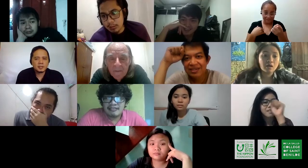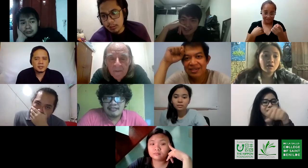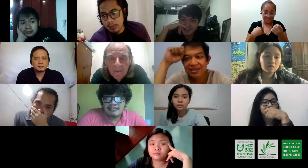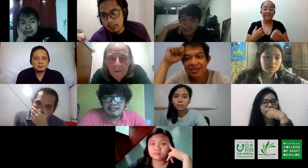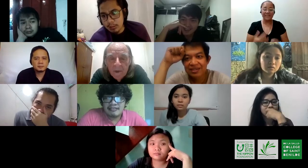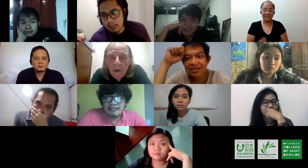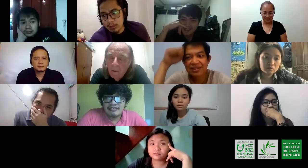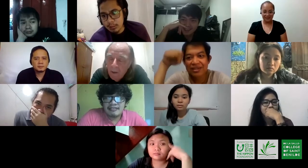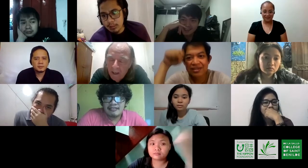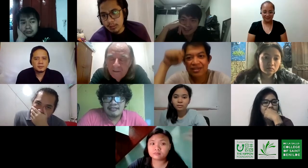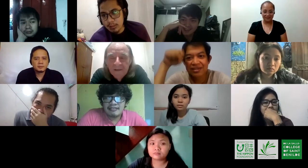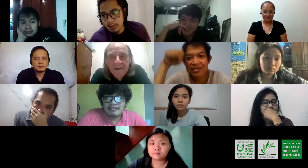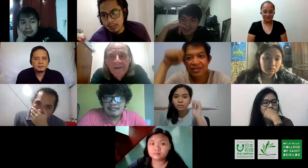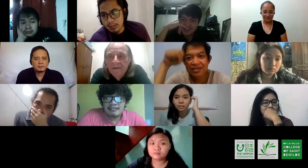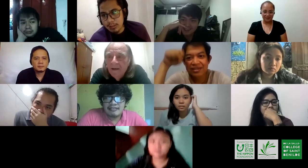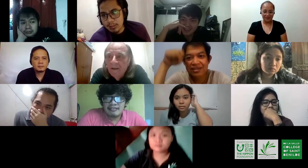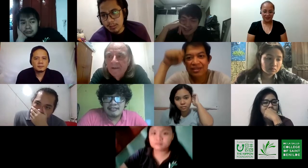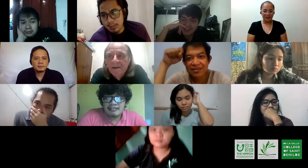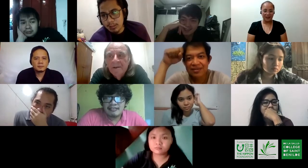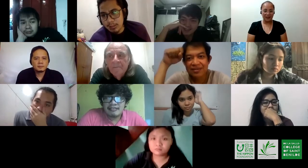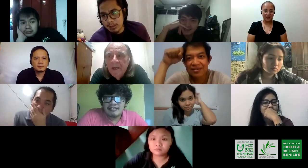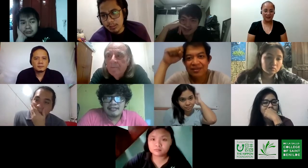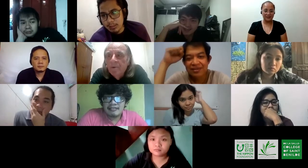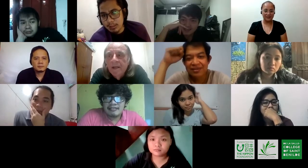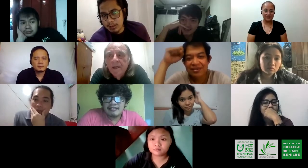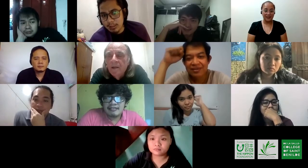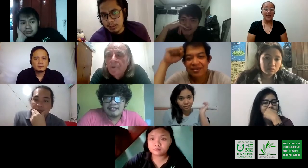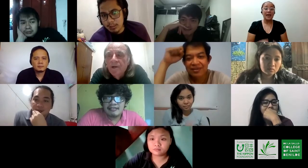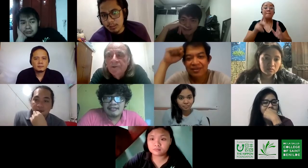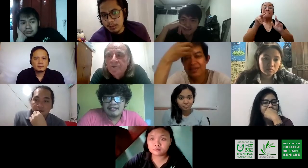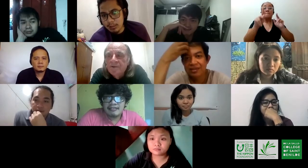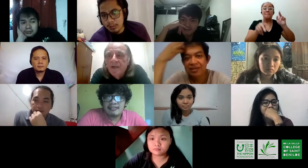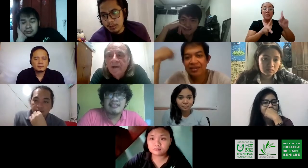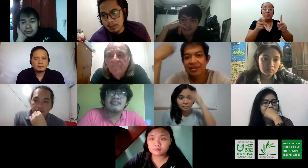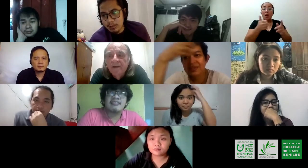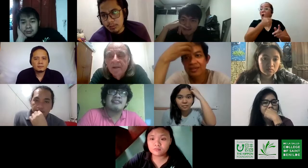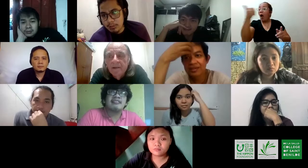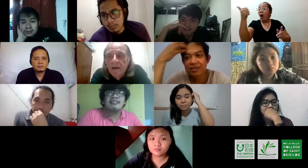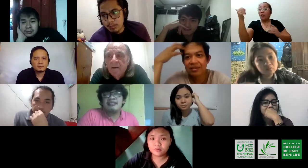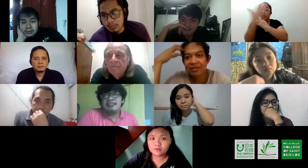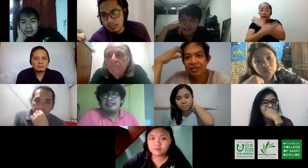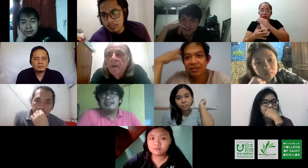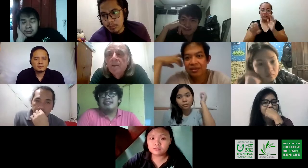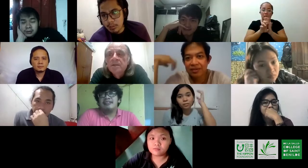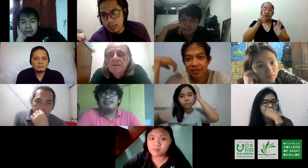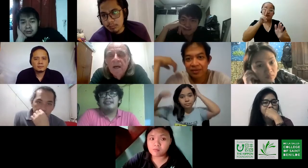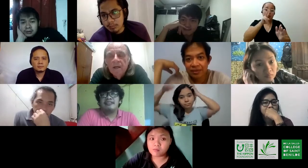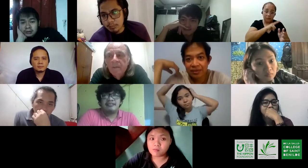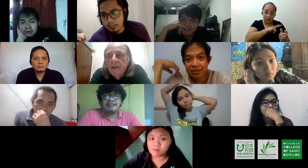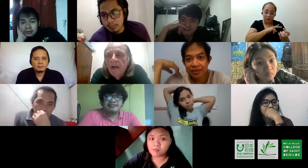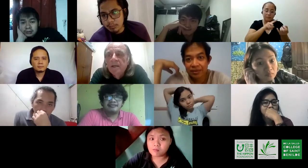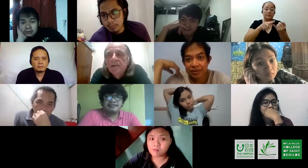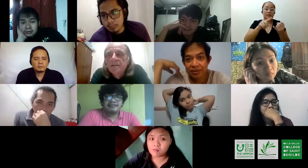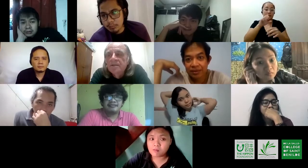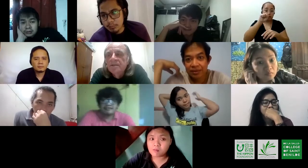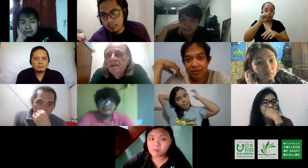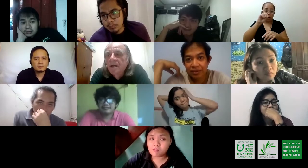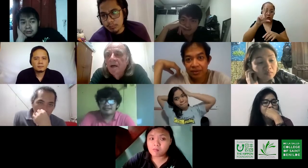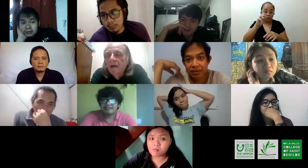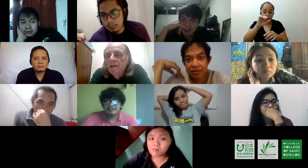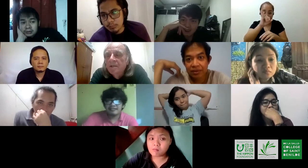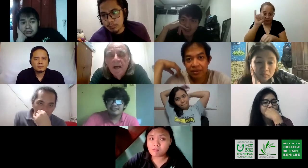Yes, sir. Okay. Then people in other countries like Vietnam, Solomon